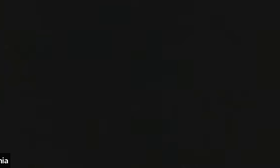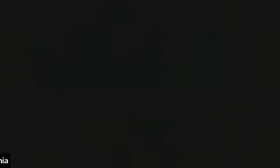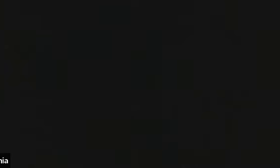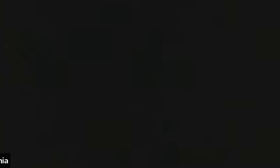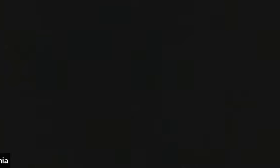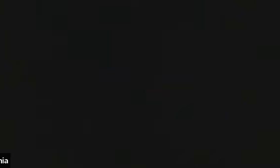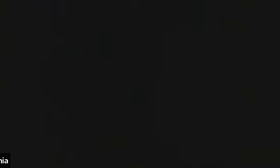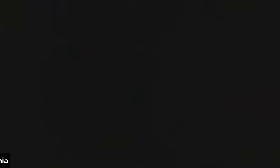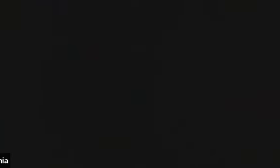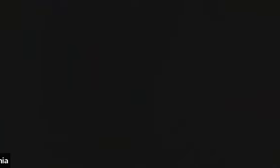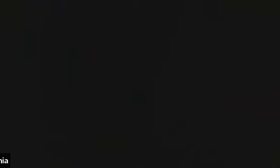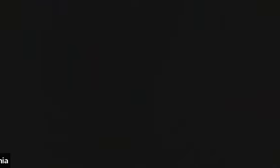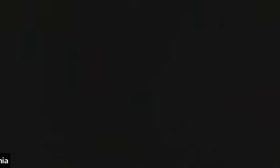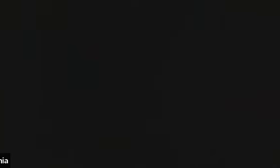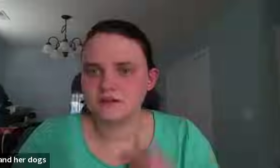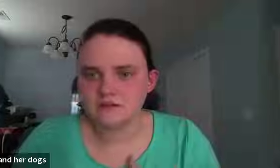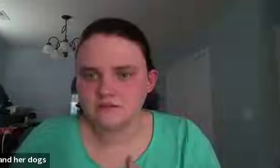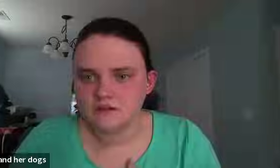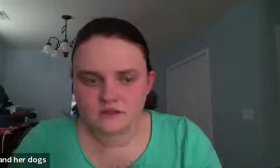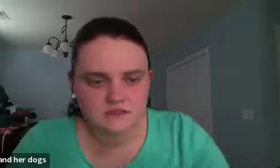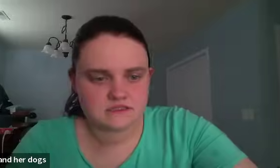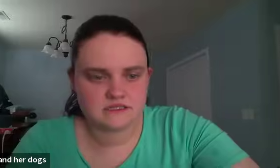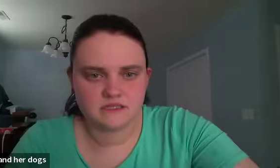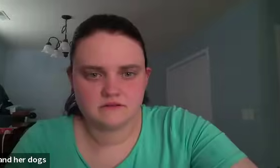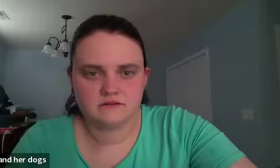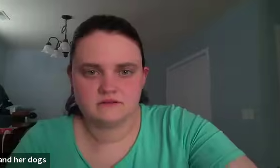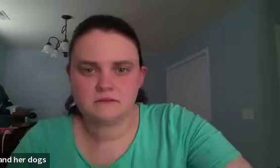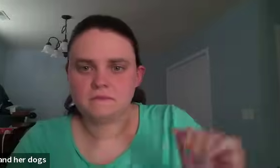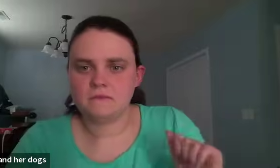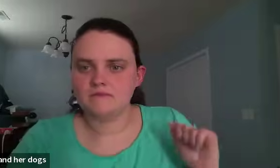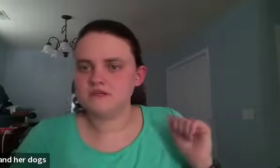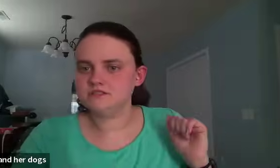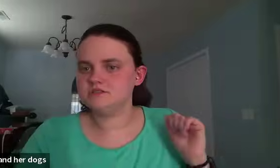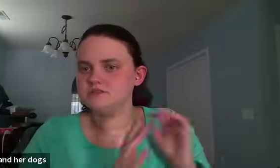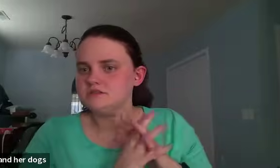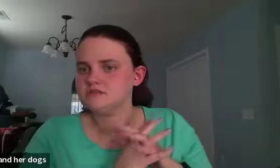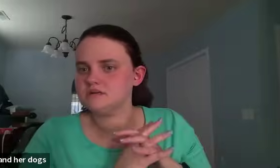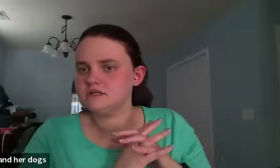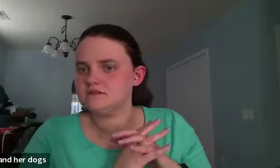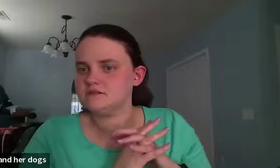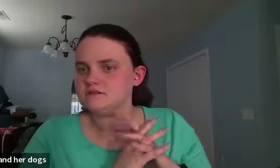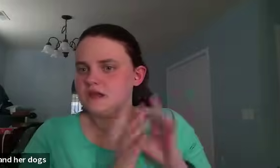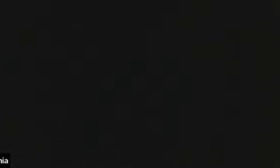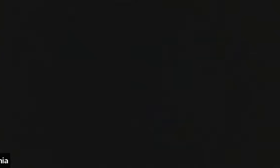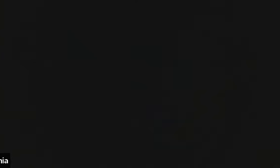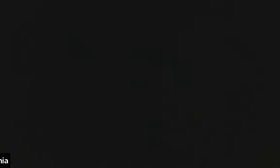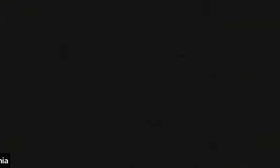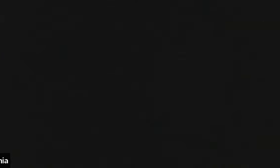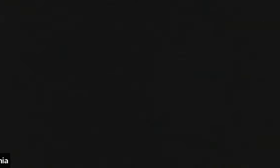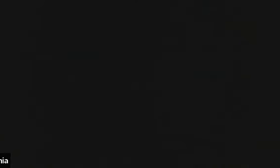Okay, I'm not sure. Sorry. Let's see. I'm not sure how to get make